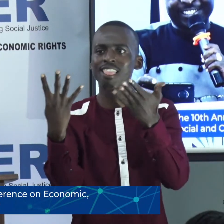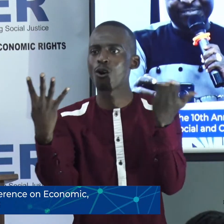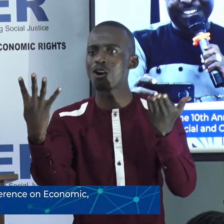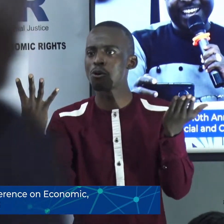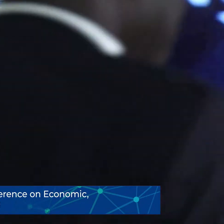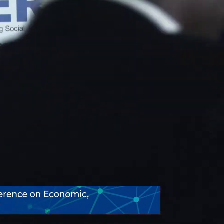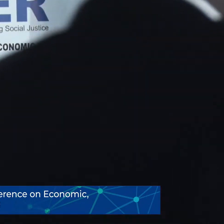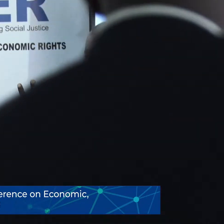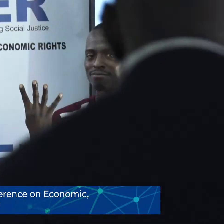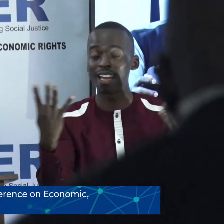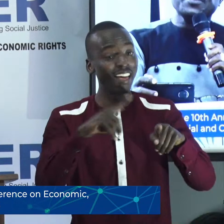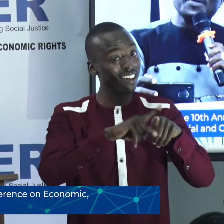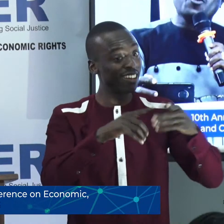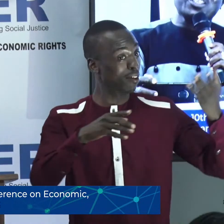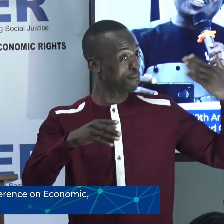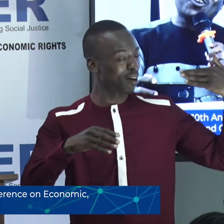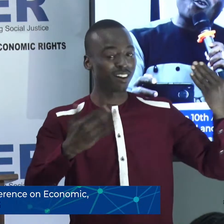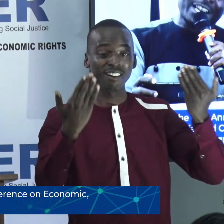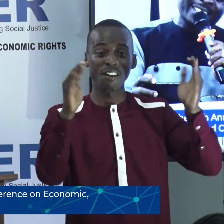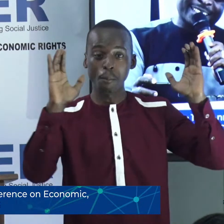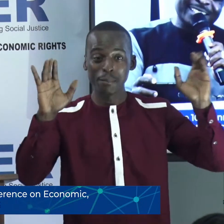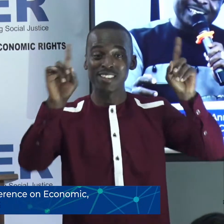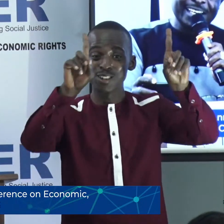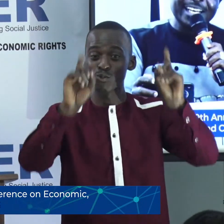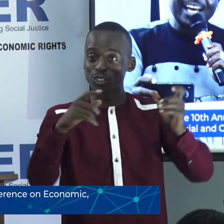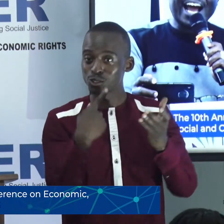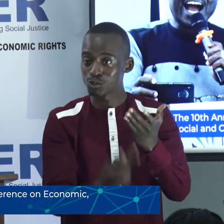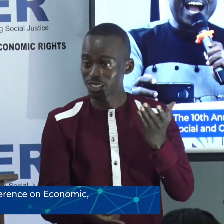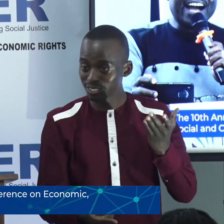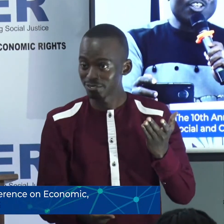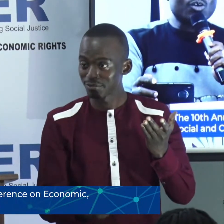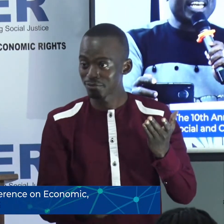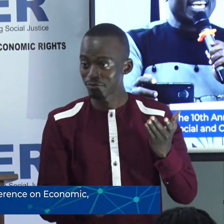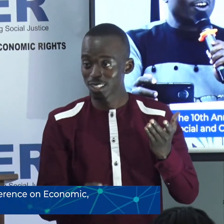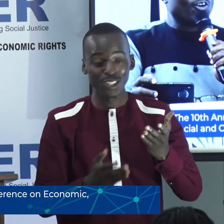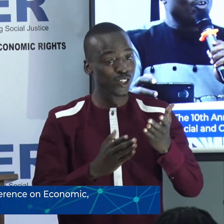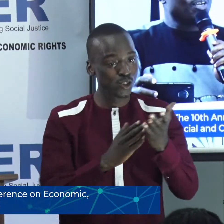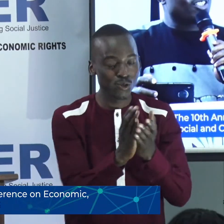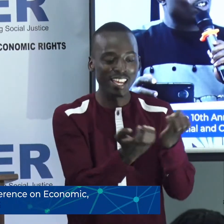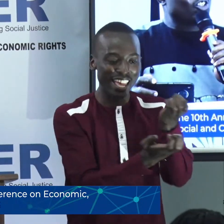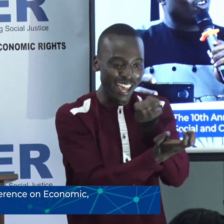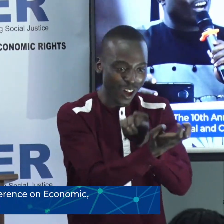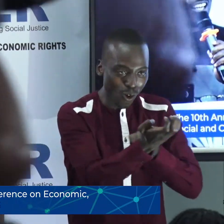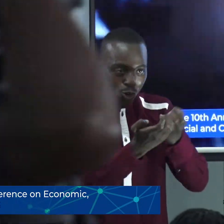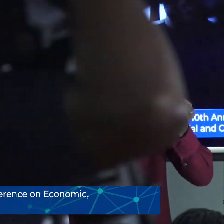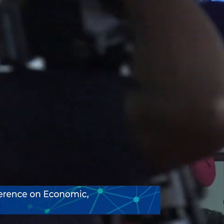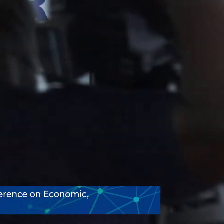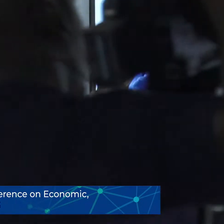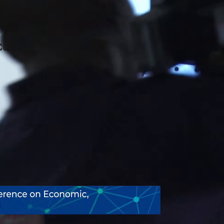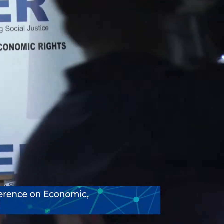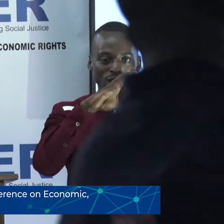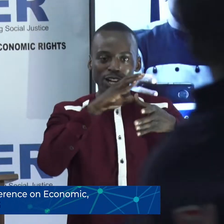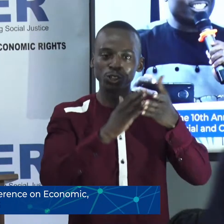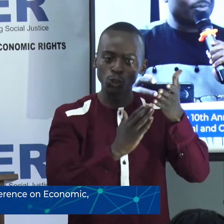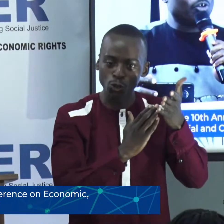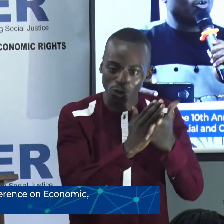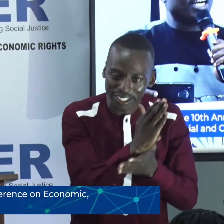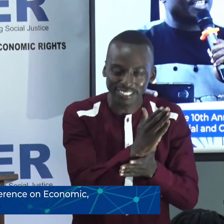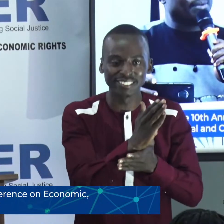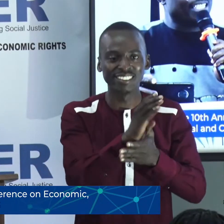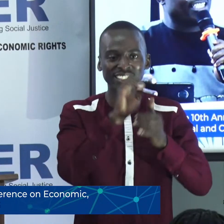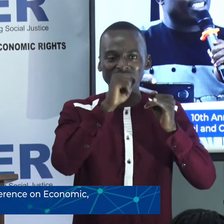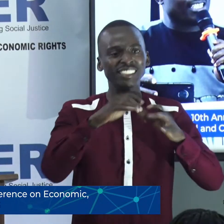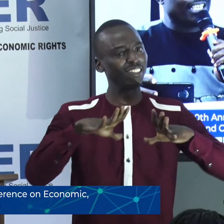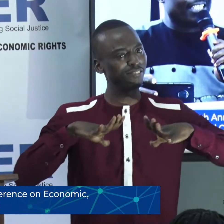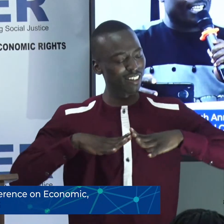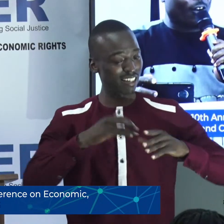others? And at that time, the big question was, are actually economic, social, cultural rights justiciable? You can